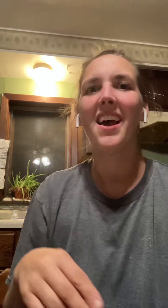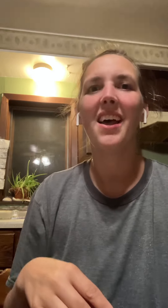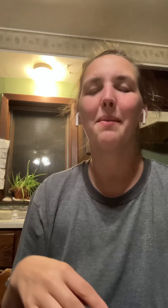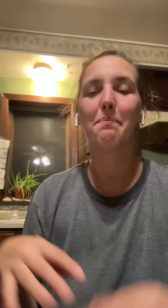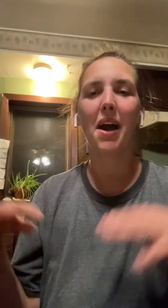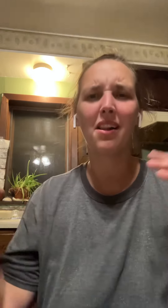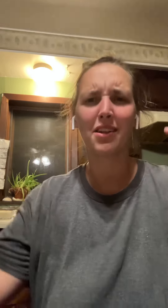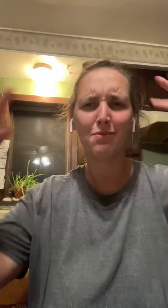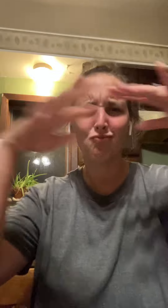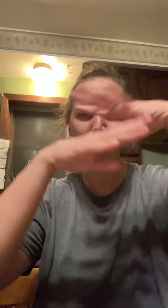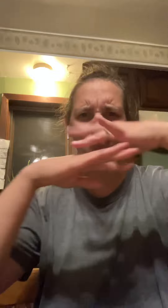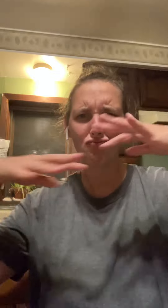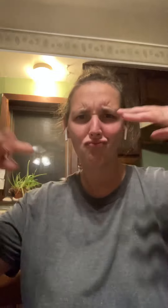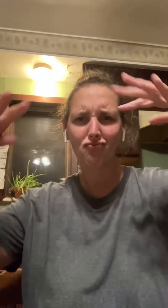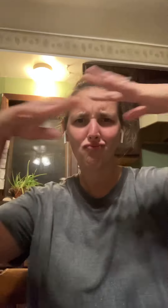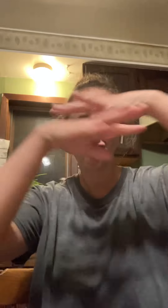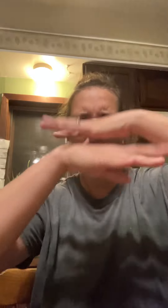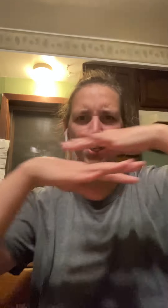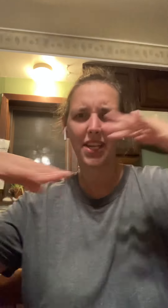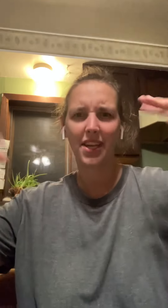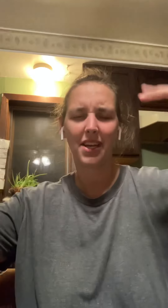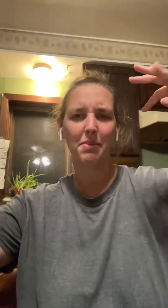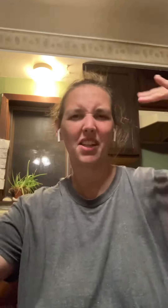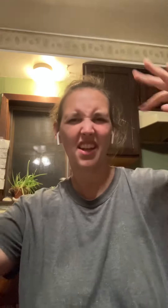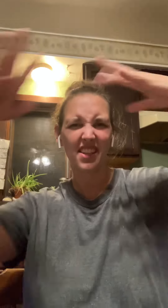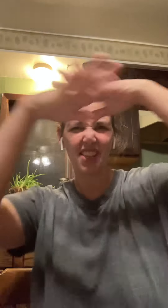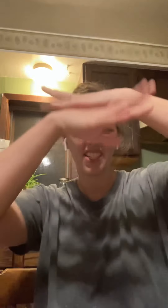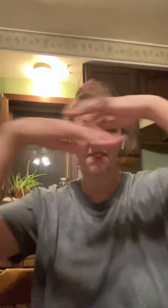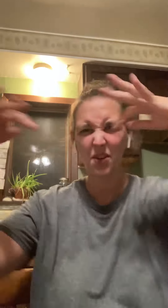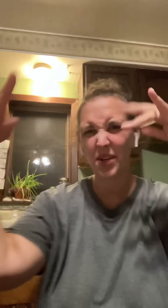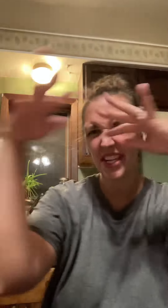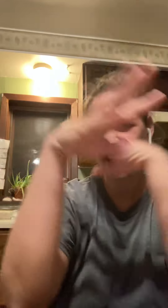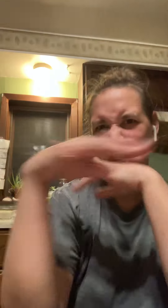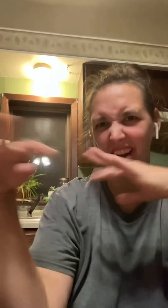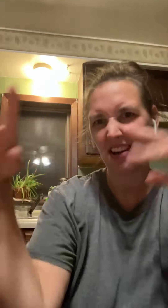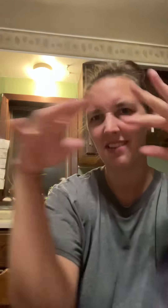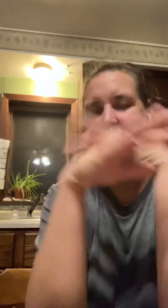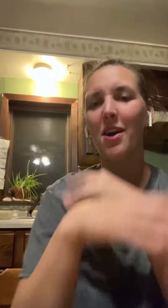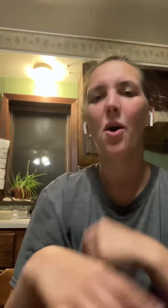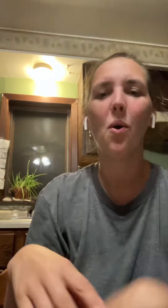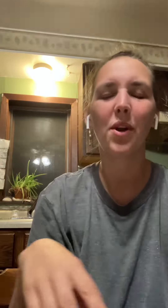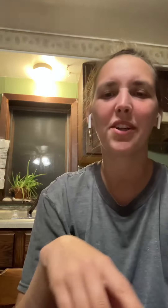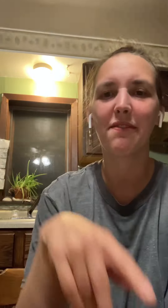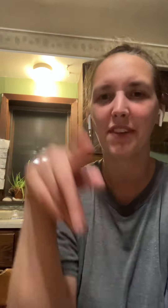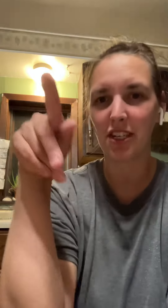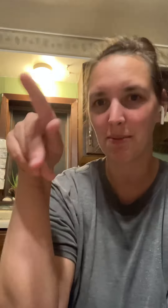And pollen, kind of be like things floating in the air, or you can finger spell